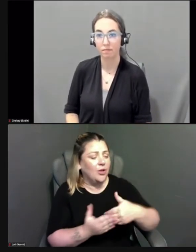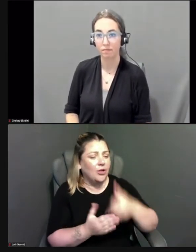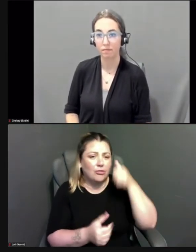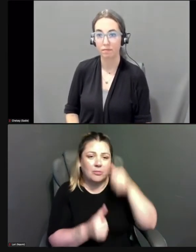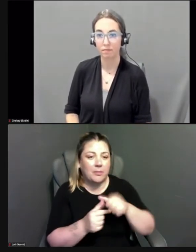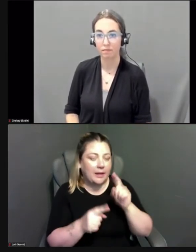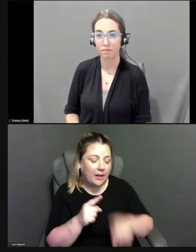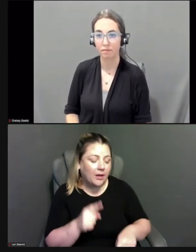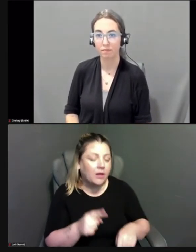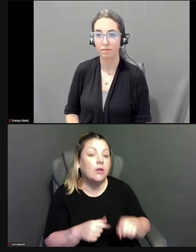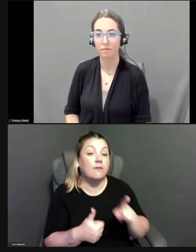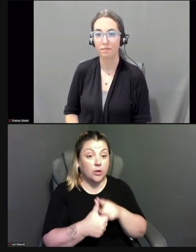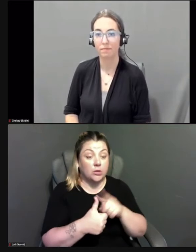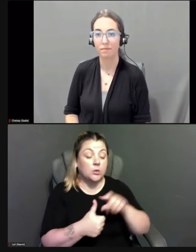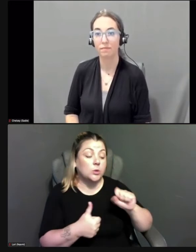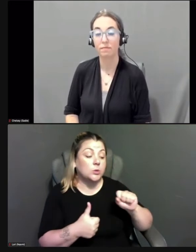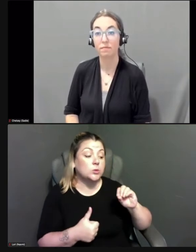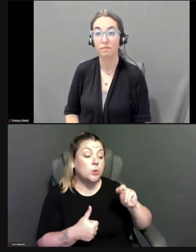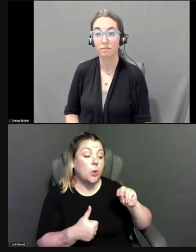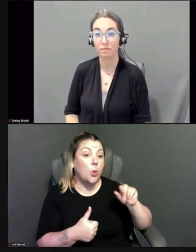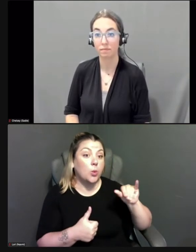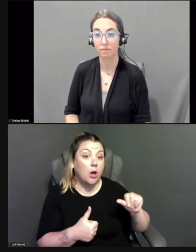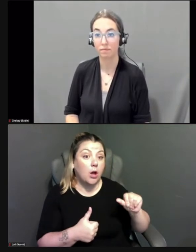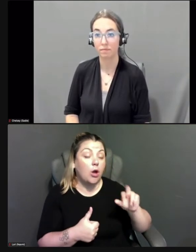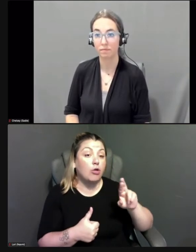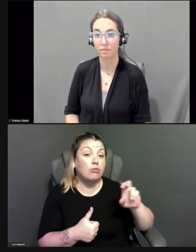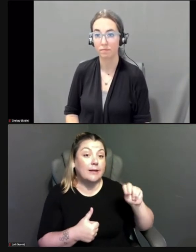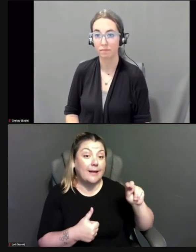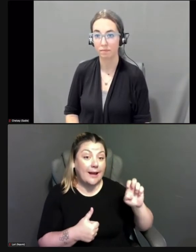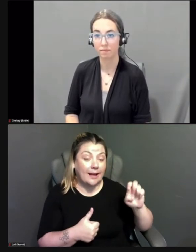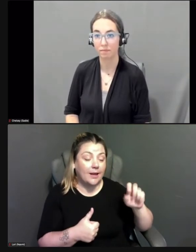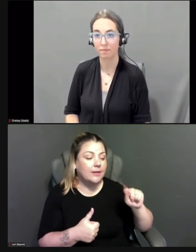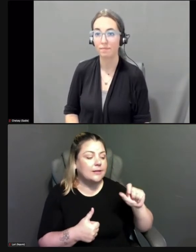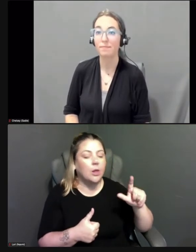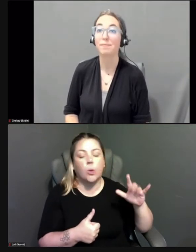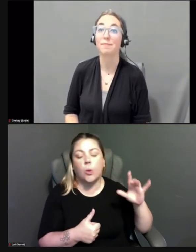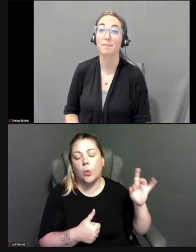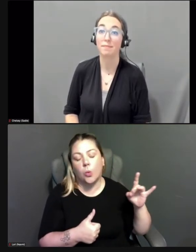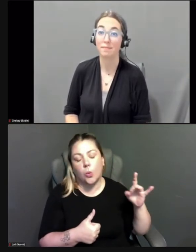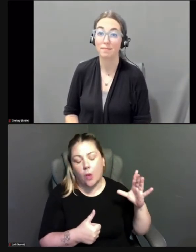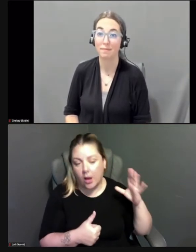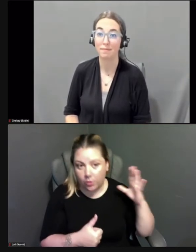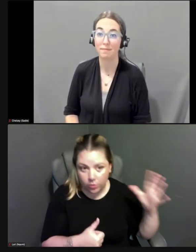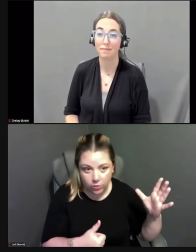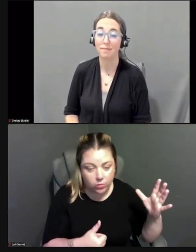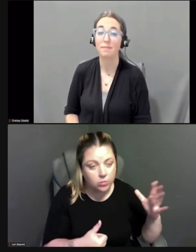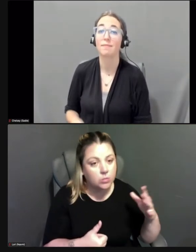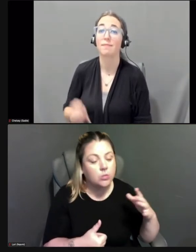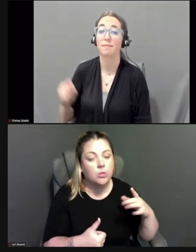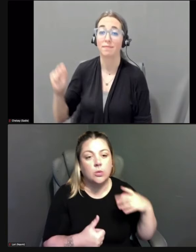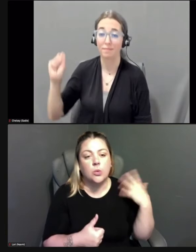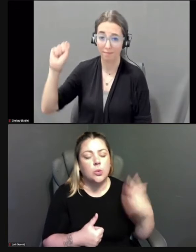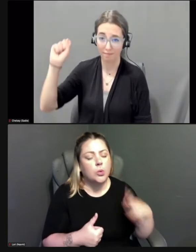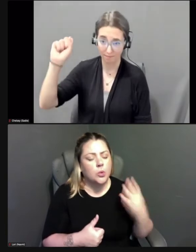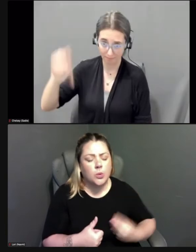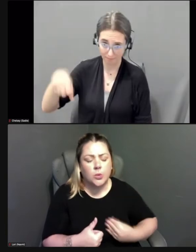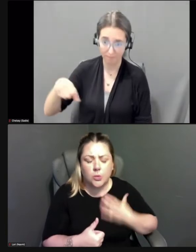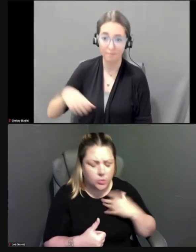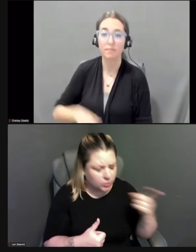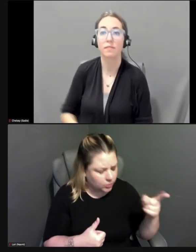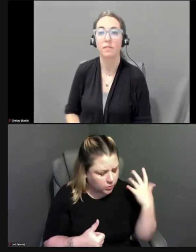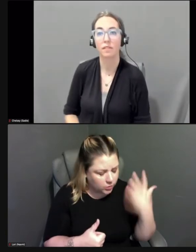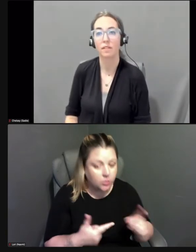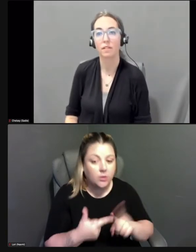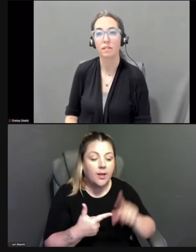Renee Taylor has been, like, mind-blowingly huge in my evolution on this. Lindy